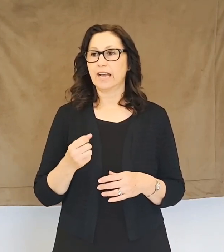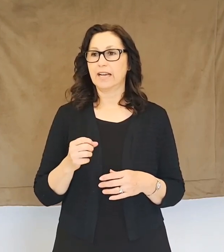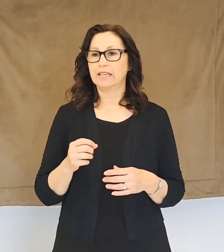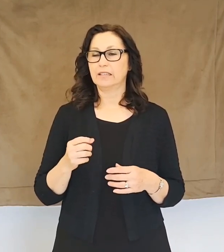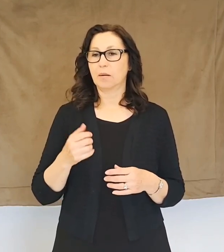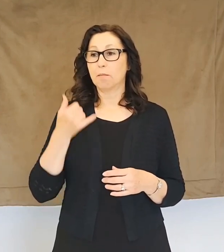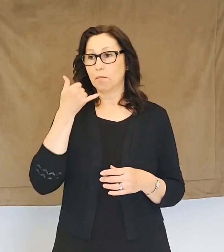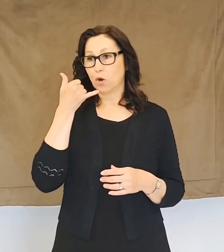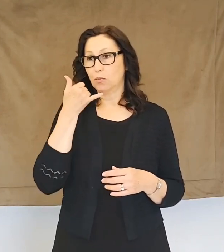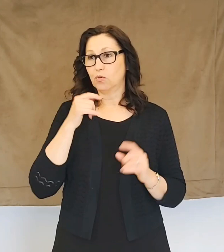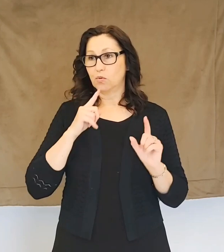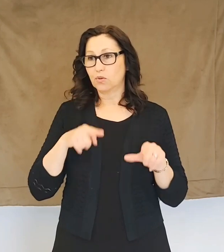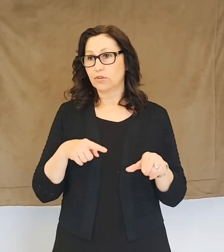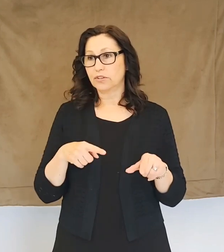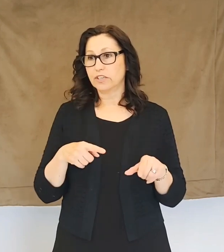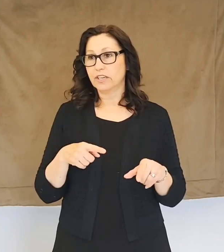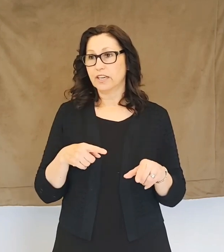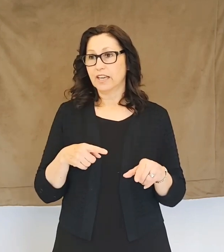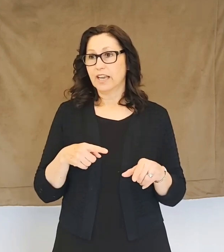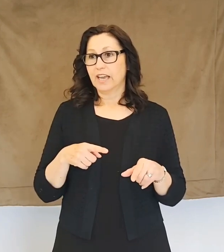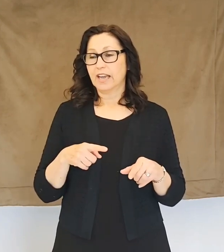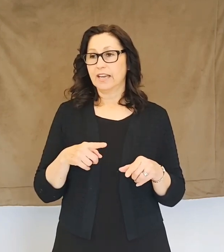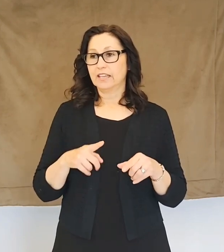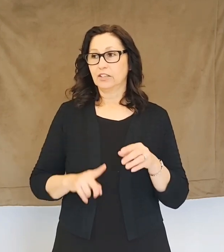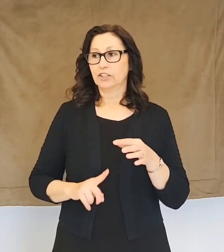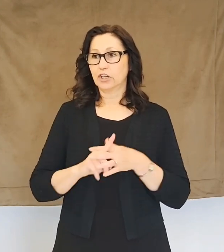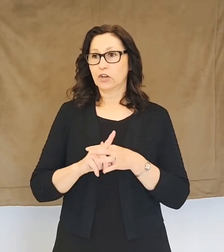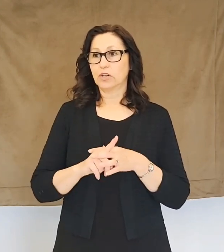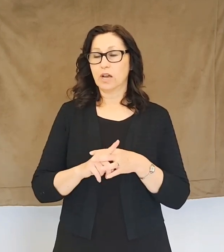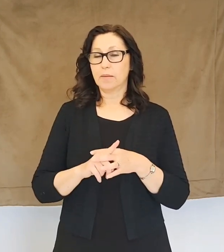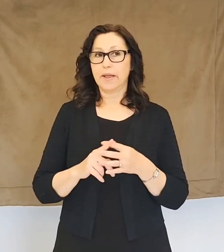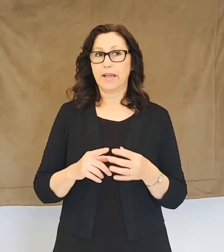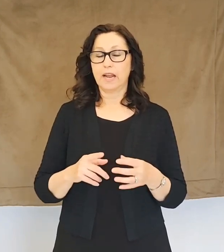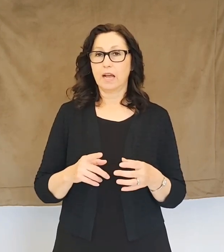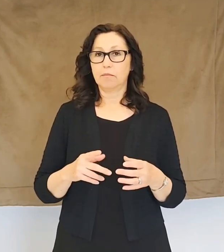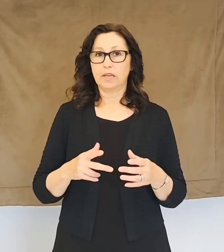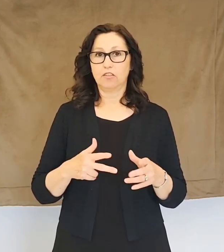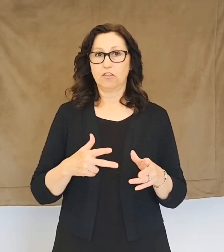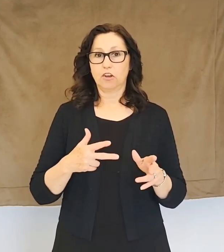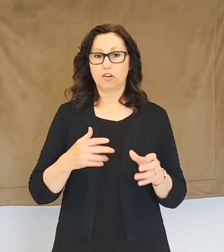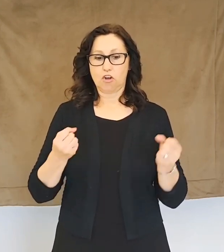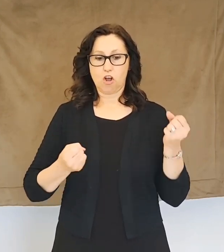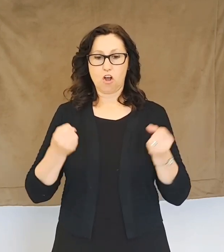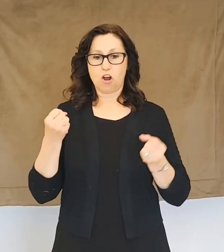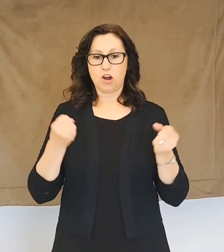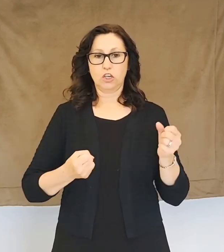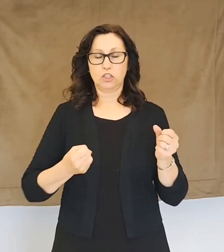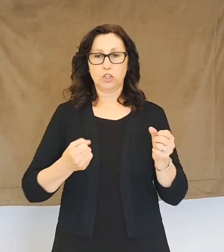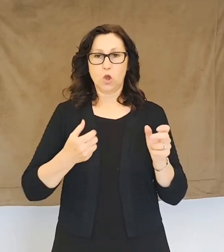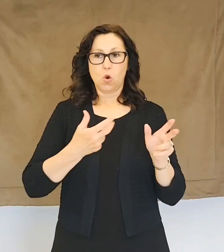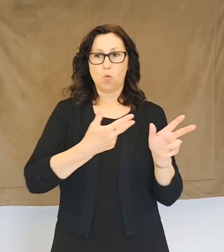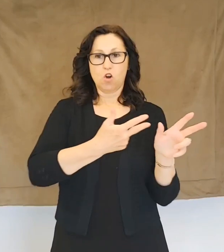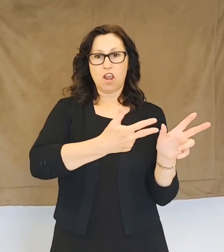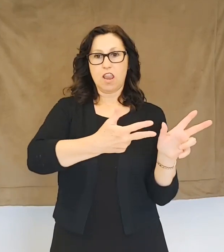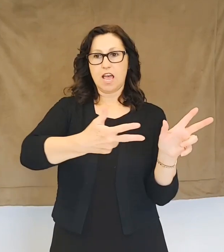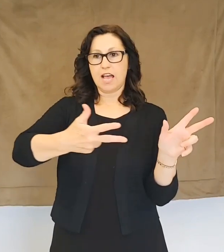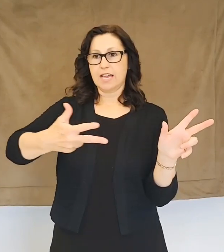I mobile ordered and showed up, and I mean the cars were